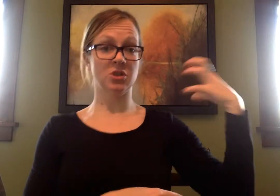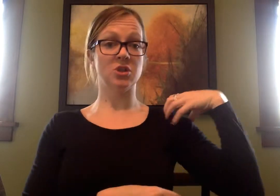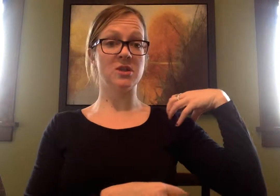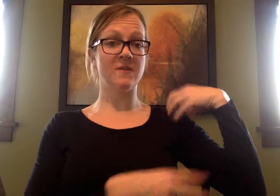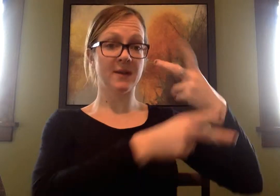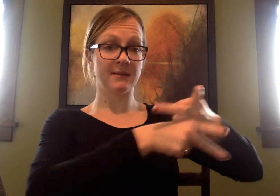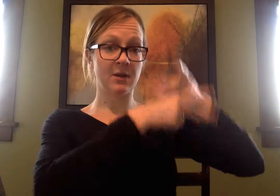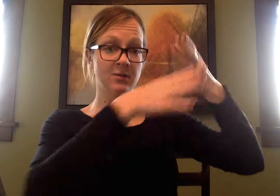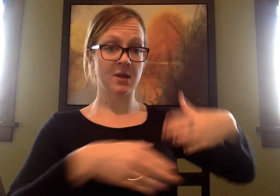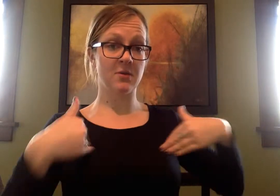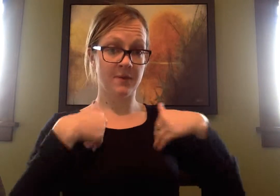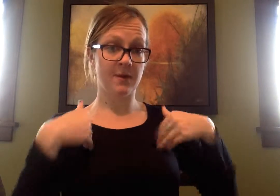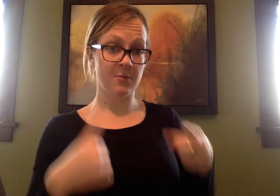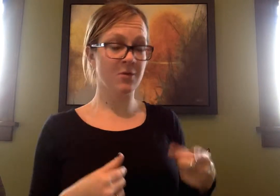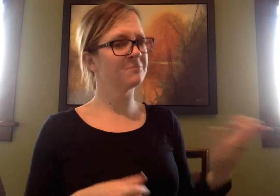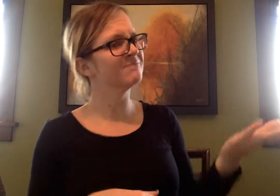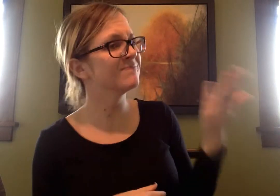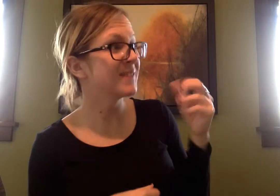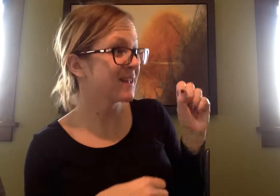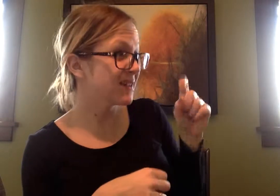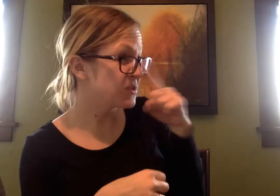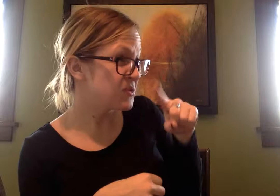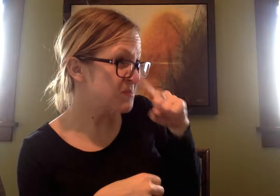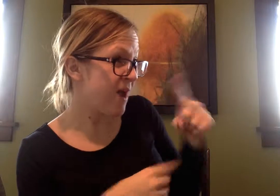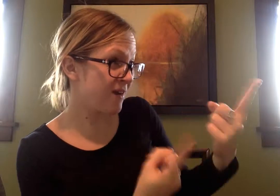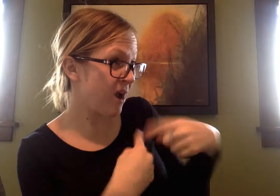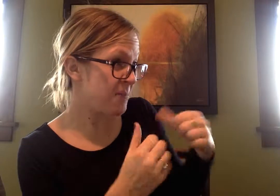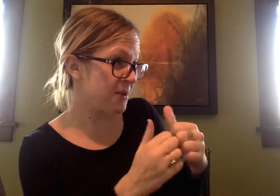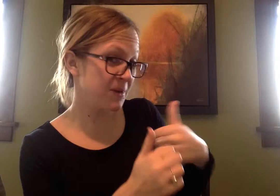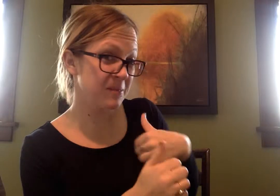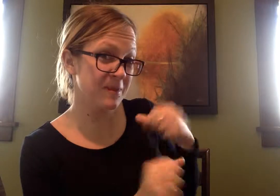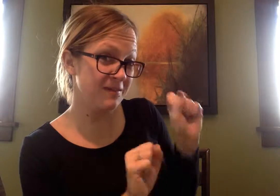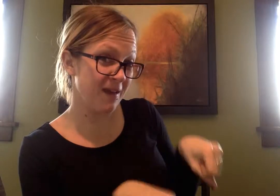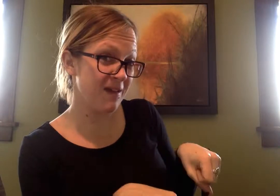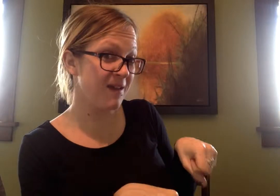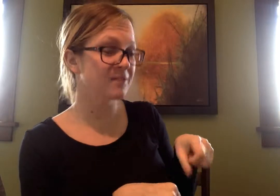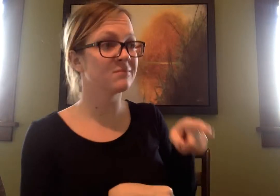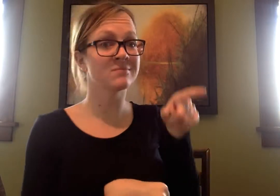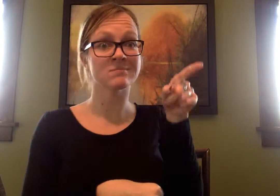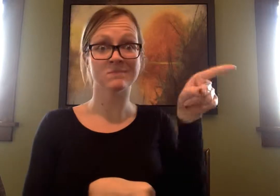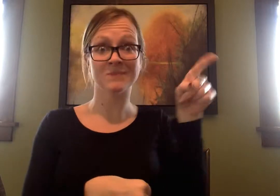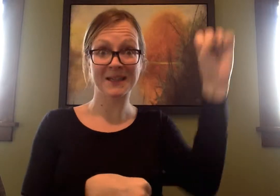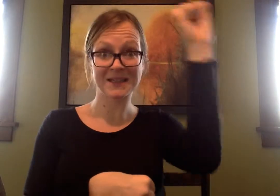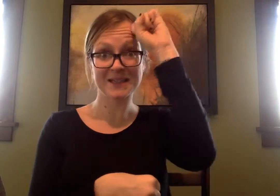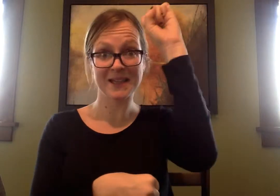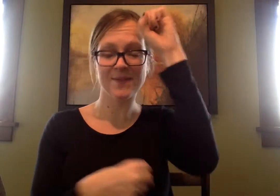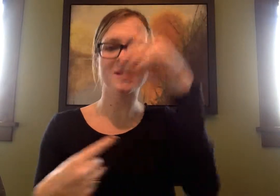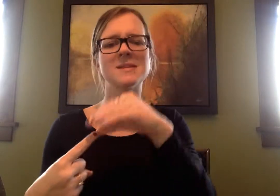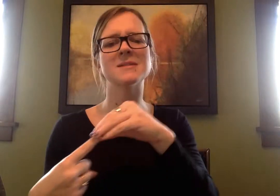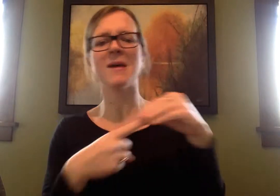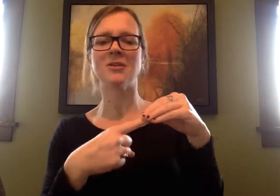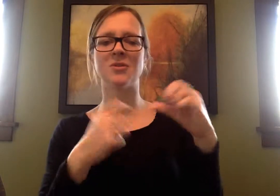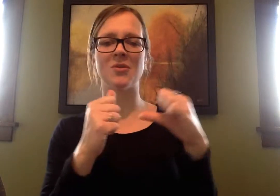her. She knew that Stephen had a special way with animals. Some people said he could even talk to